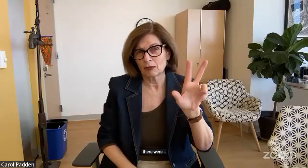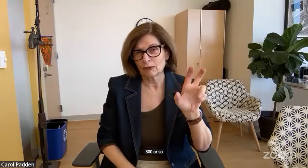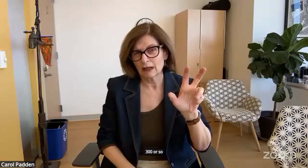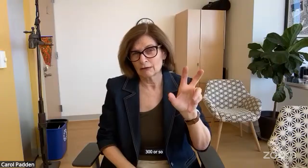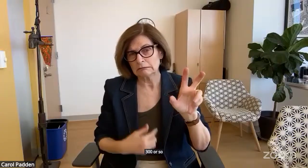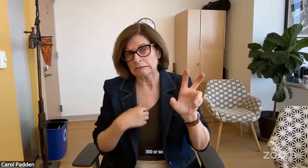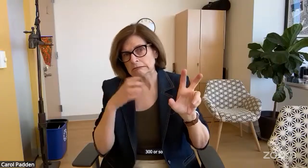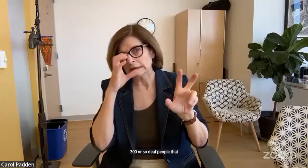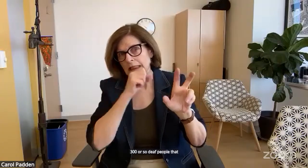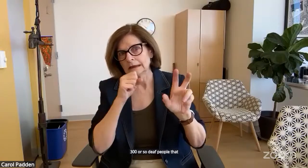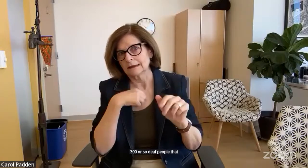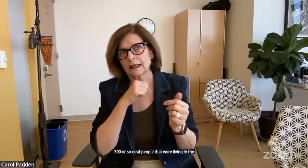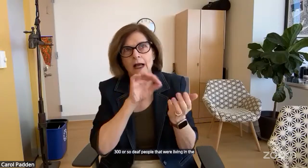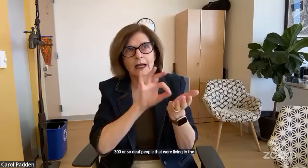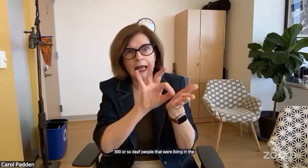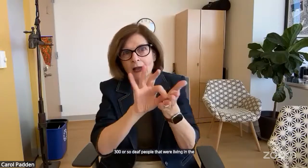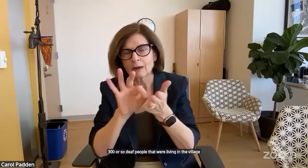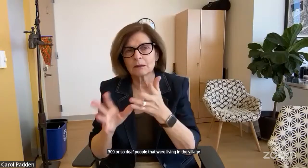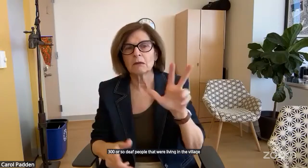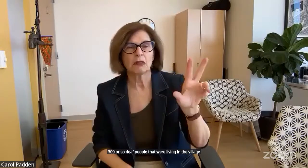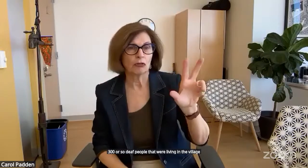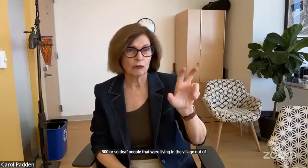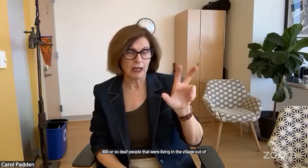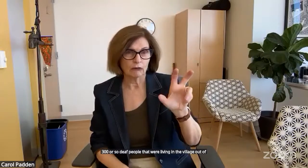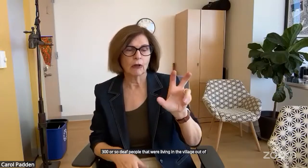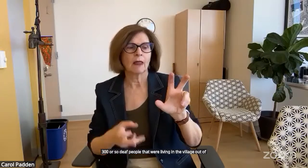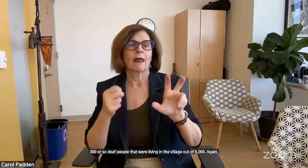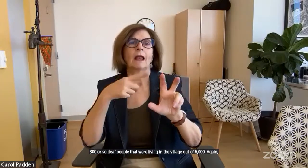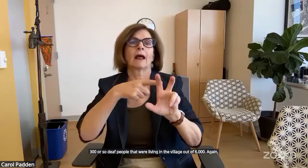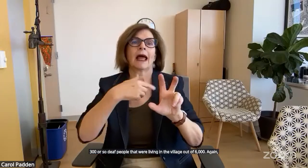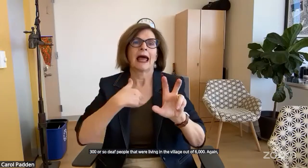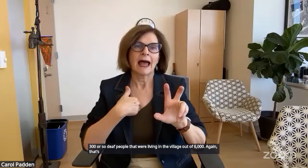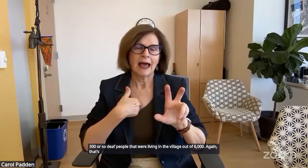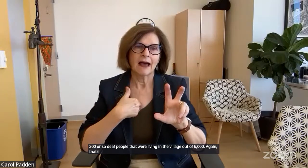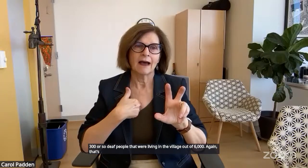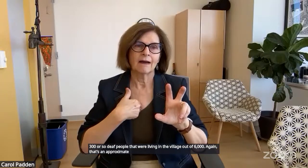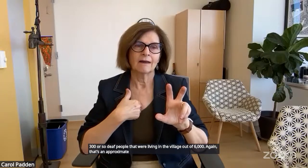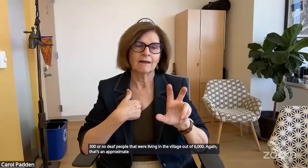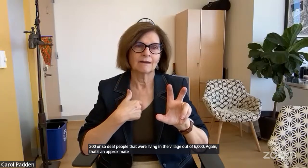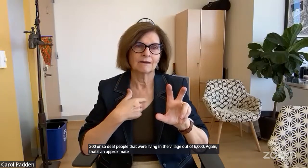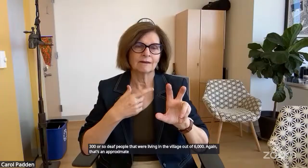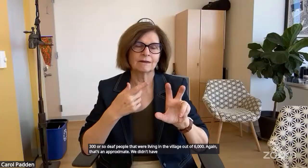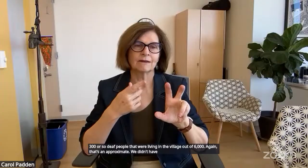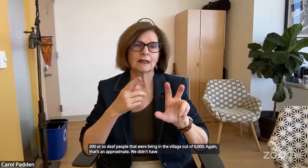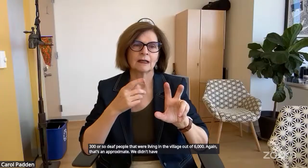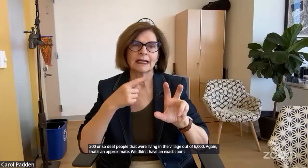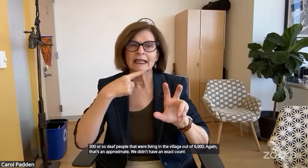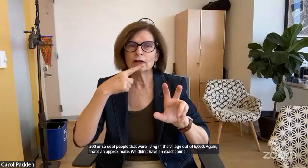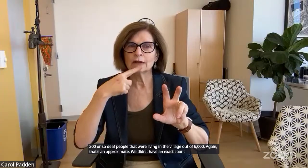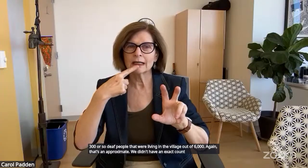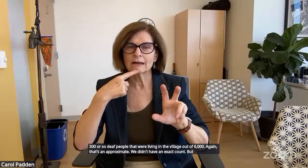people that were living in the village out of 6,000. Again, that's an approximate. We didn't have an exact count. But of